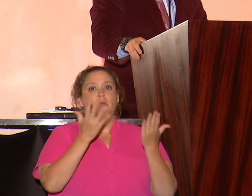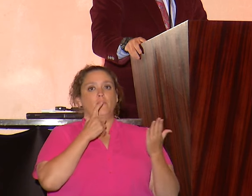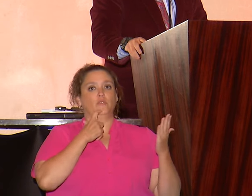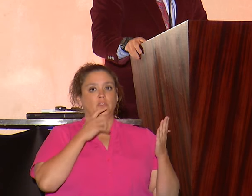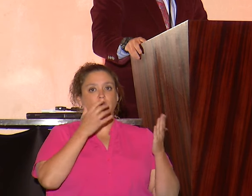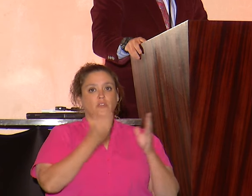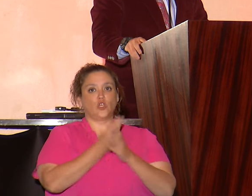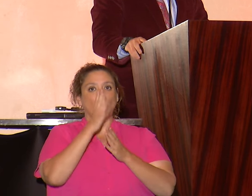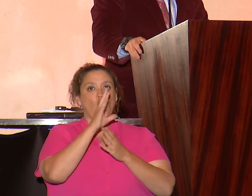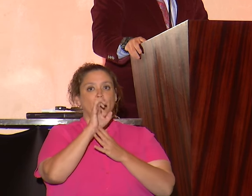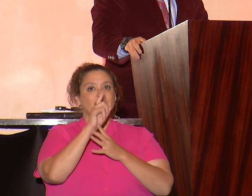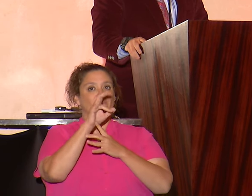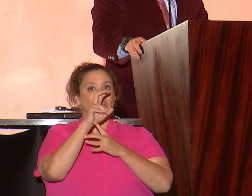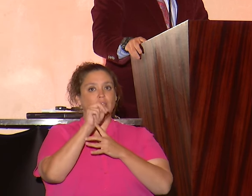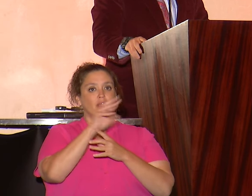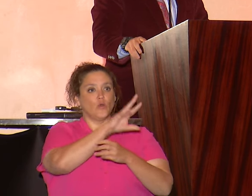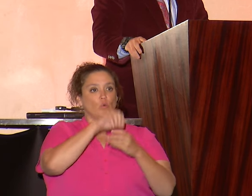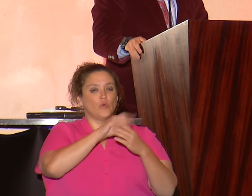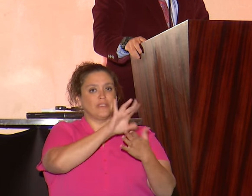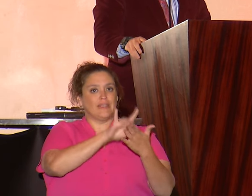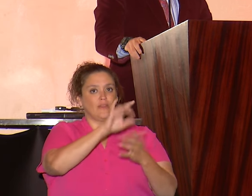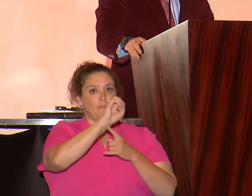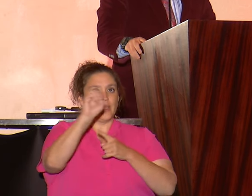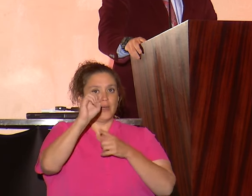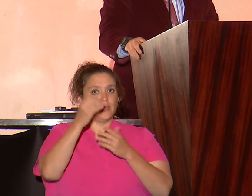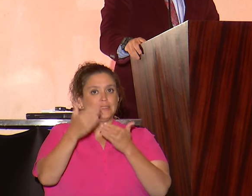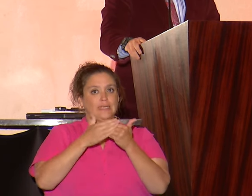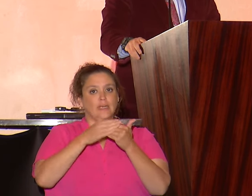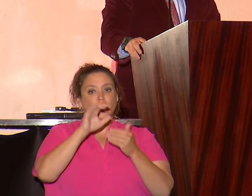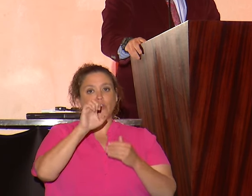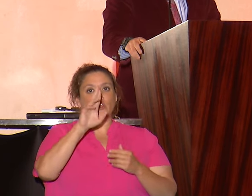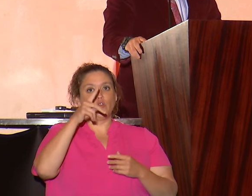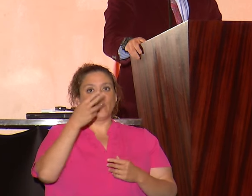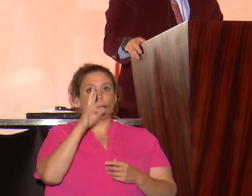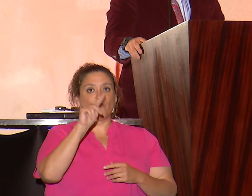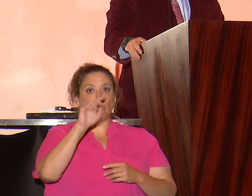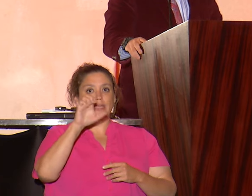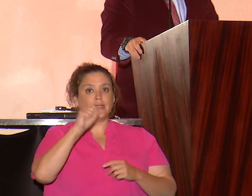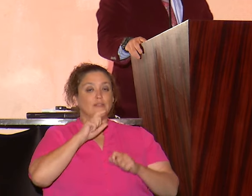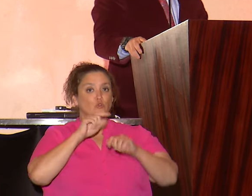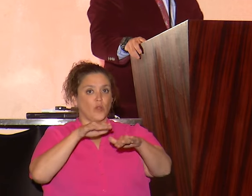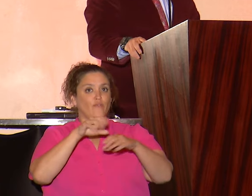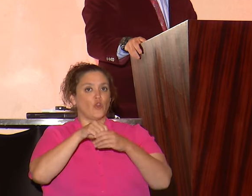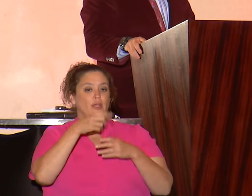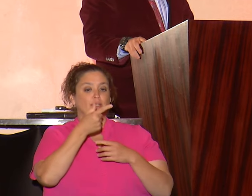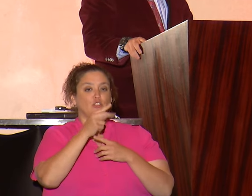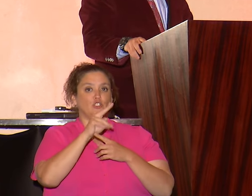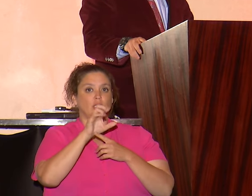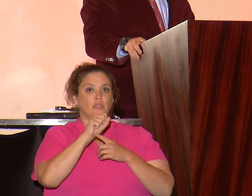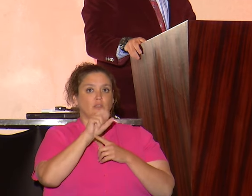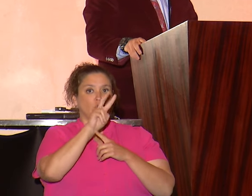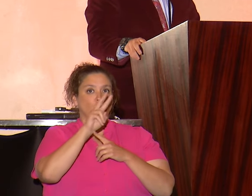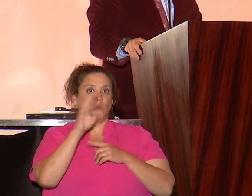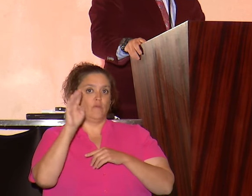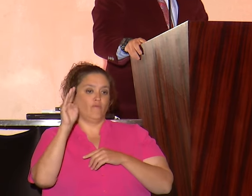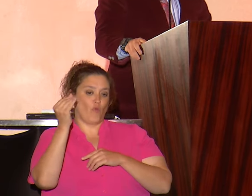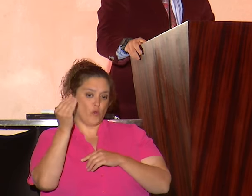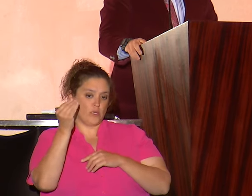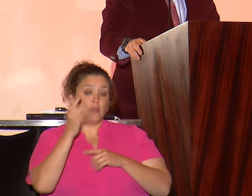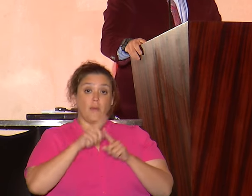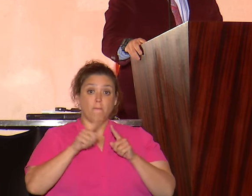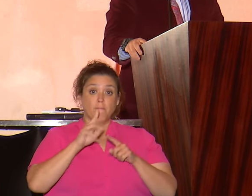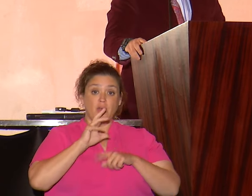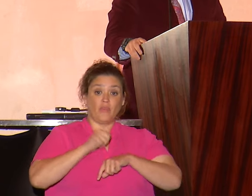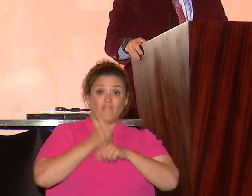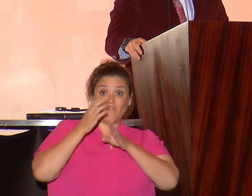in the Middle East near the Euphrates River, Genesis 2:14. Yet the founder and ultimate prophet